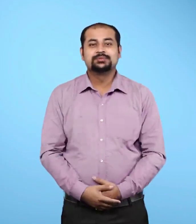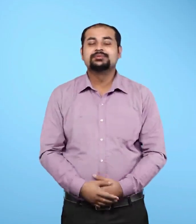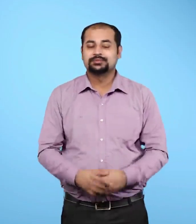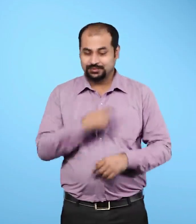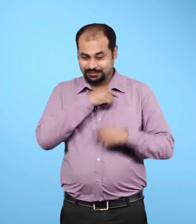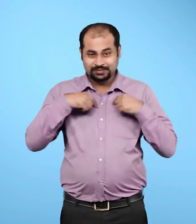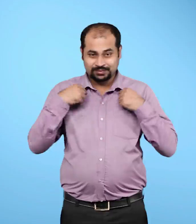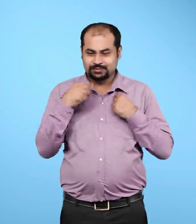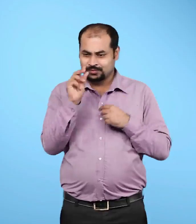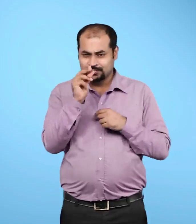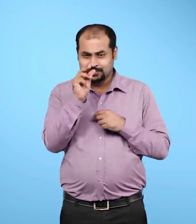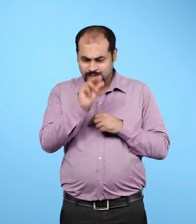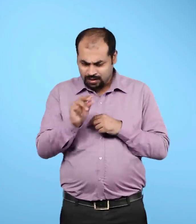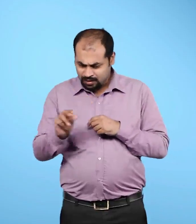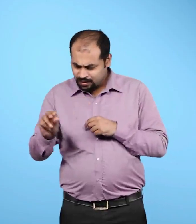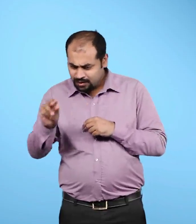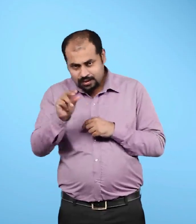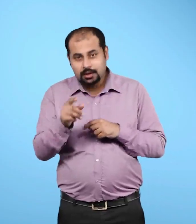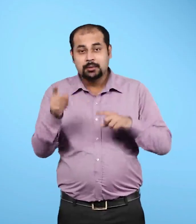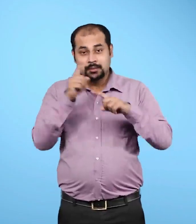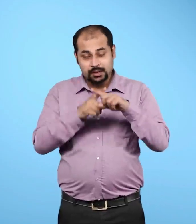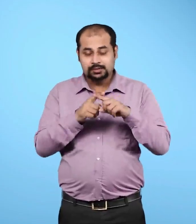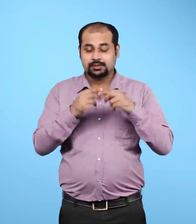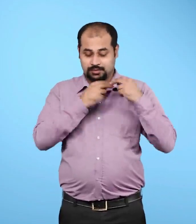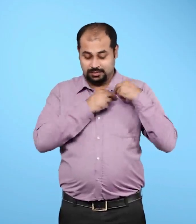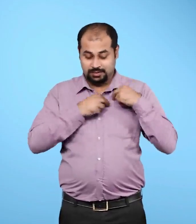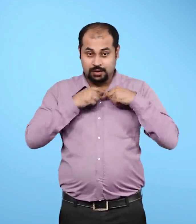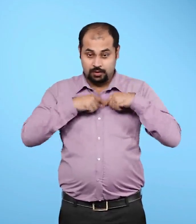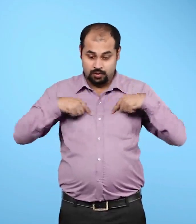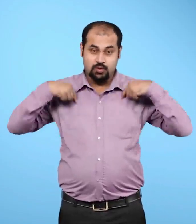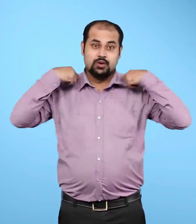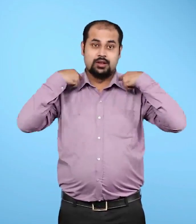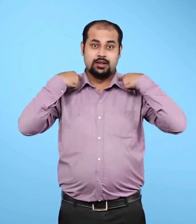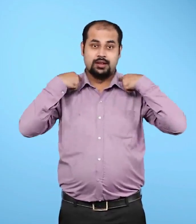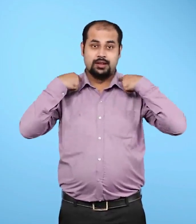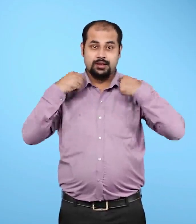She sells loose beads and necklaces of 10 beads each.